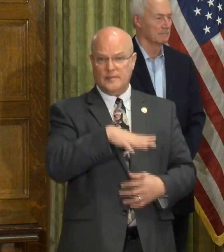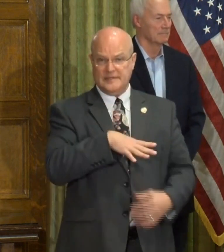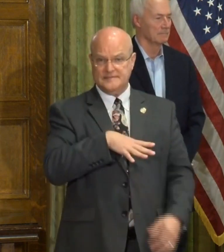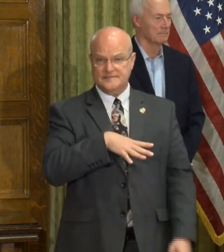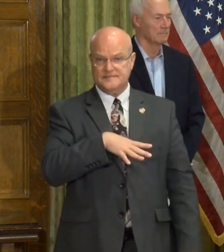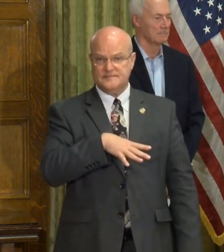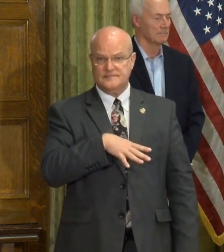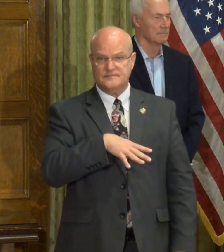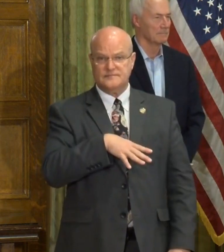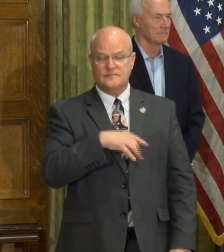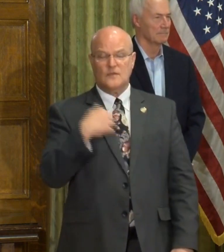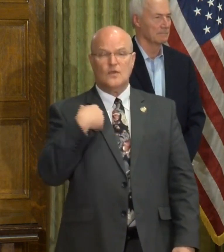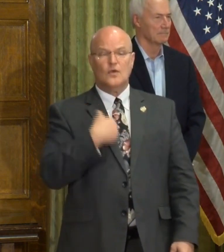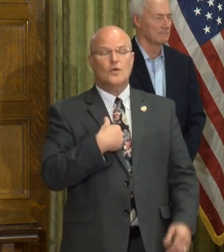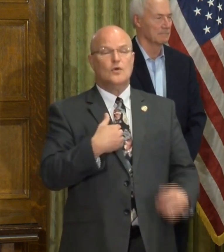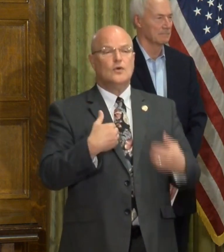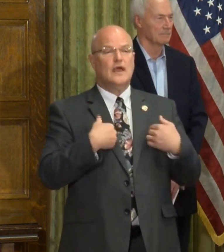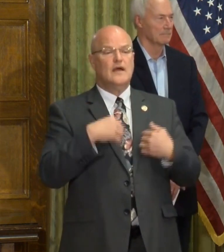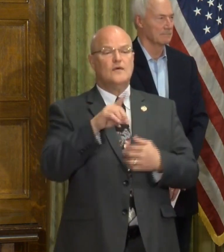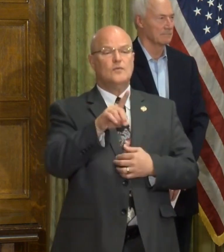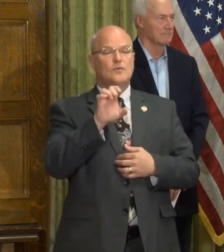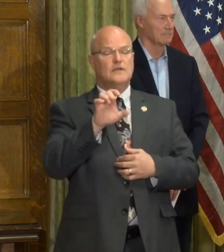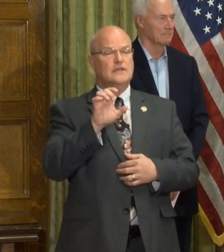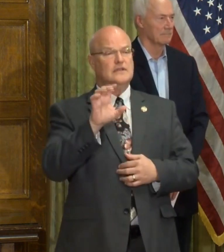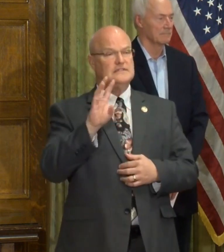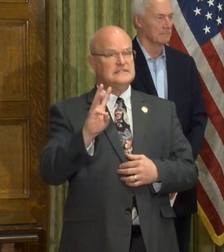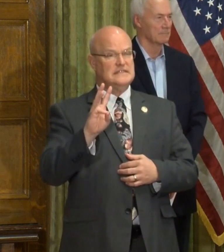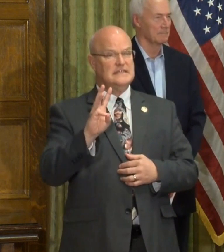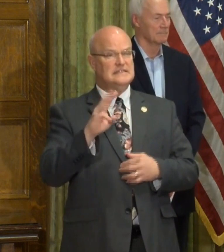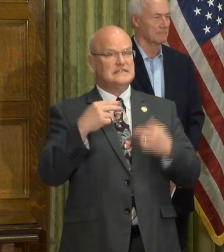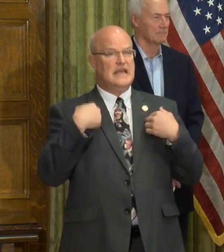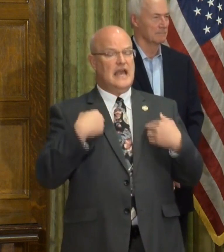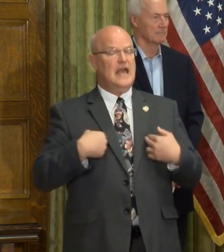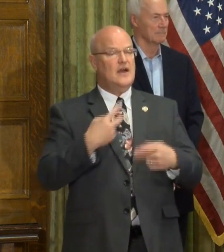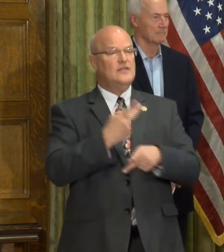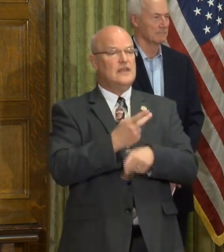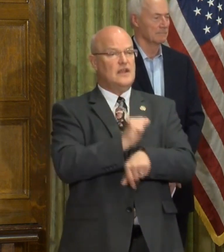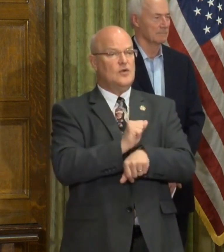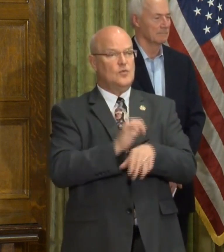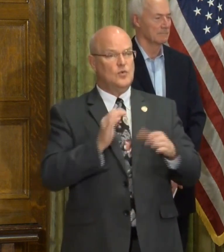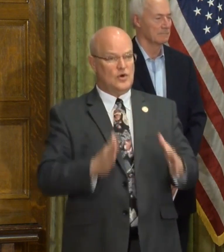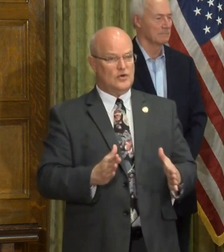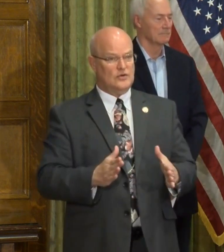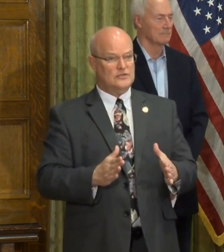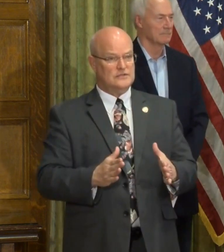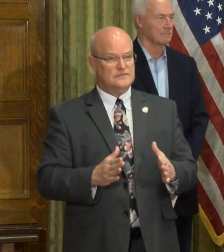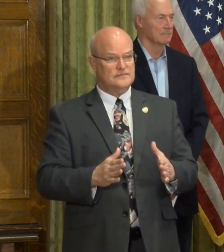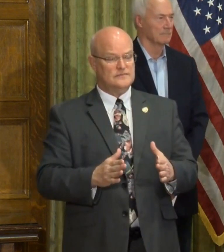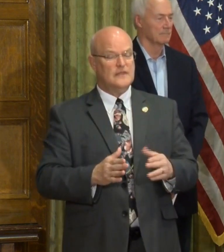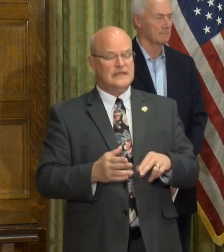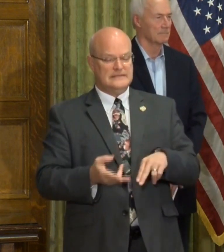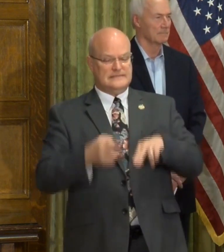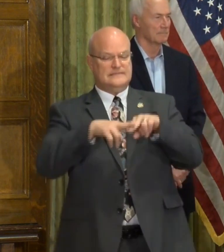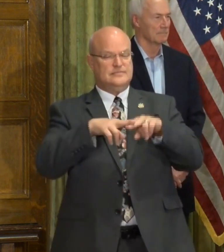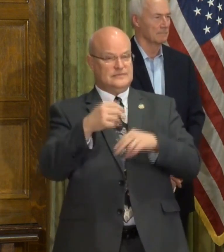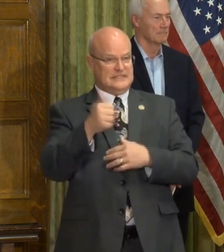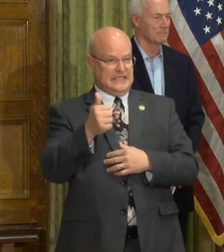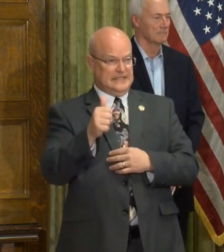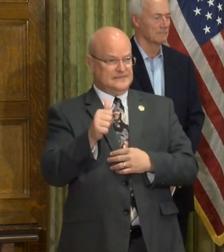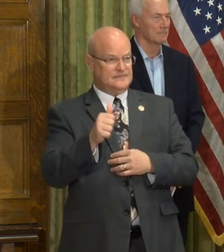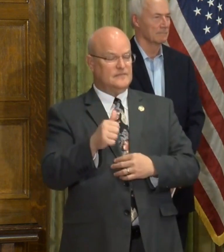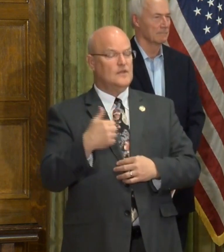women. We have 106 healthcare workers. That's up 10 from